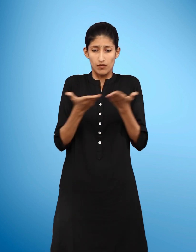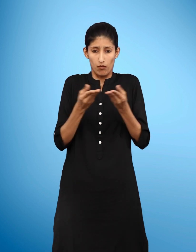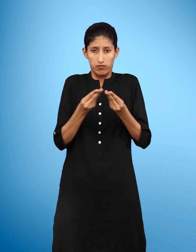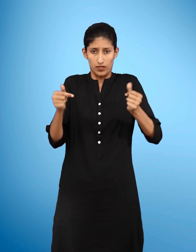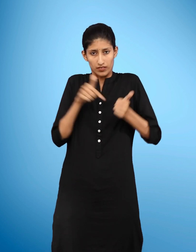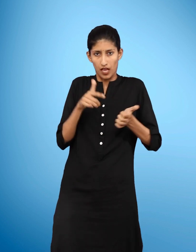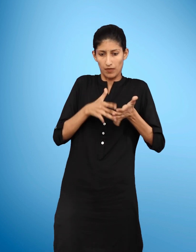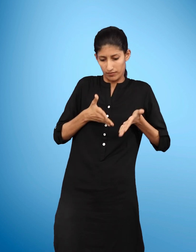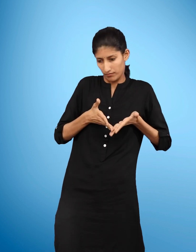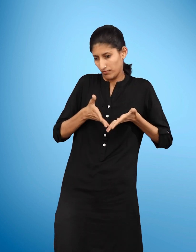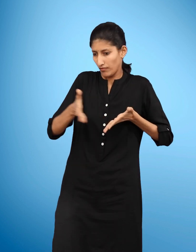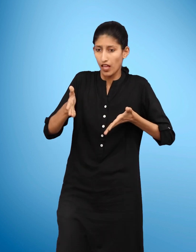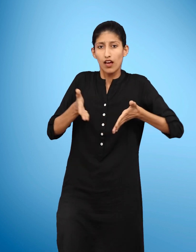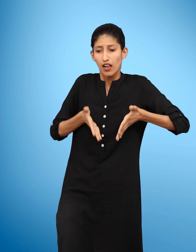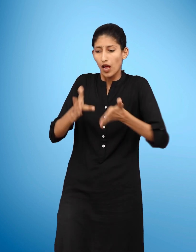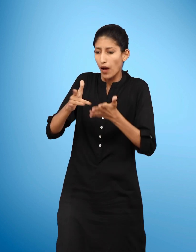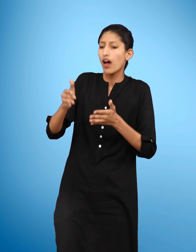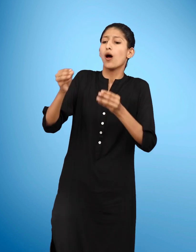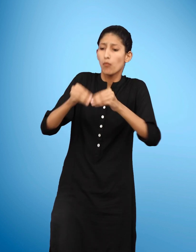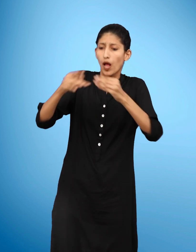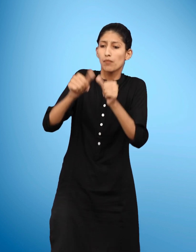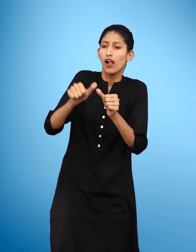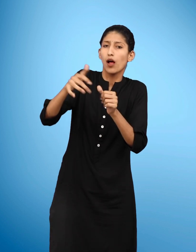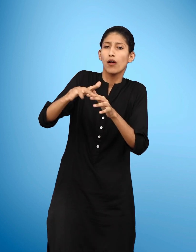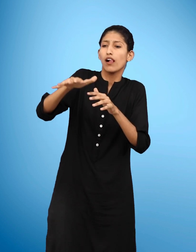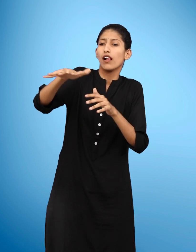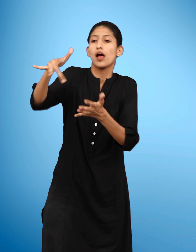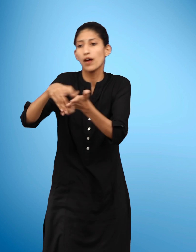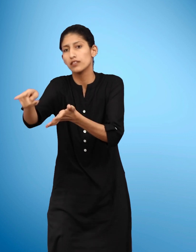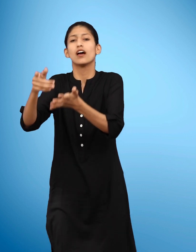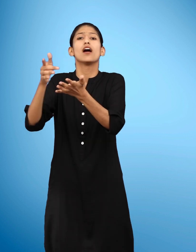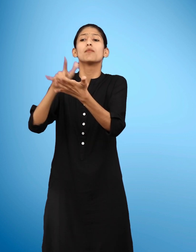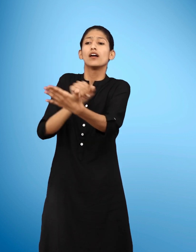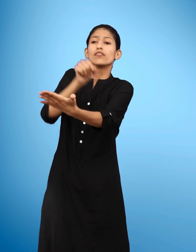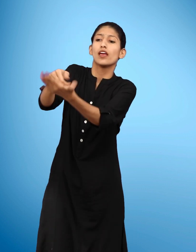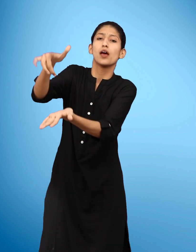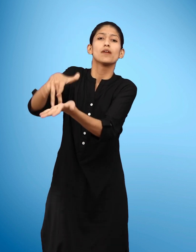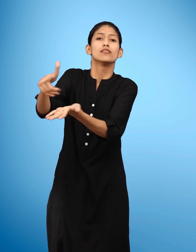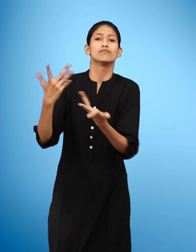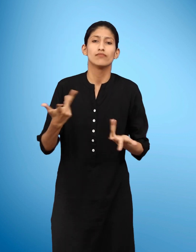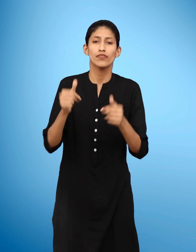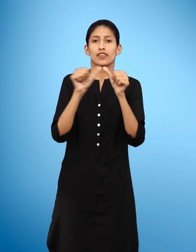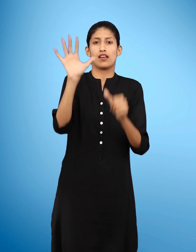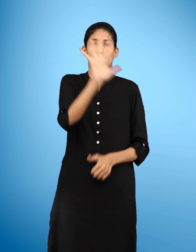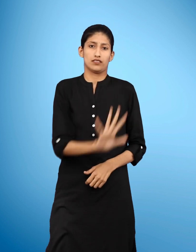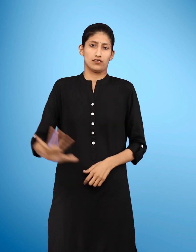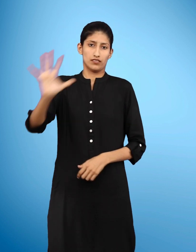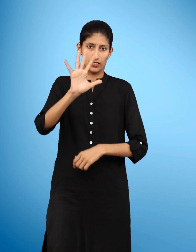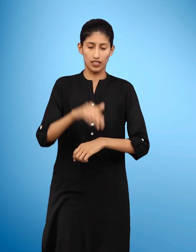During their rule, a branch of the Silk Route extended from Central Asia down to the